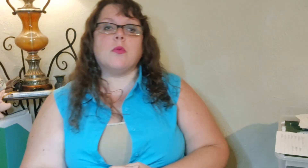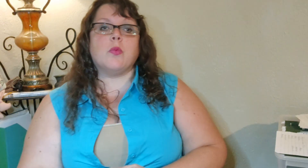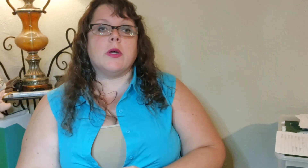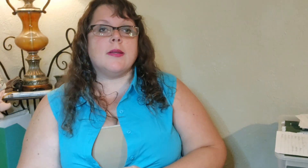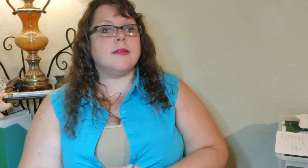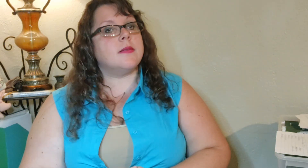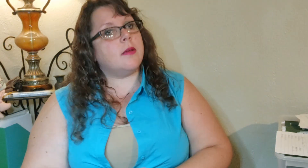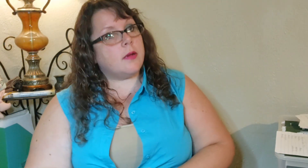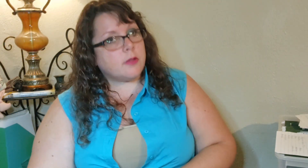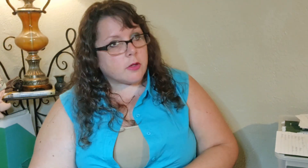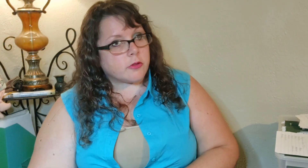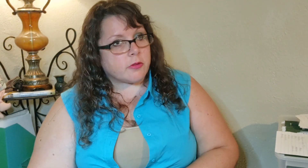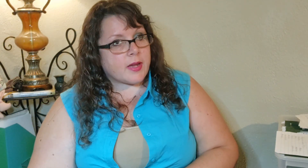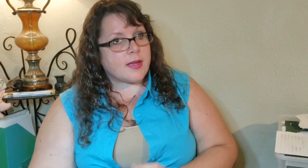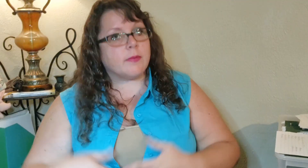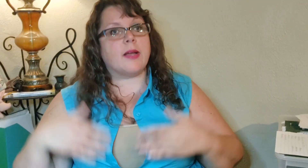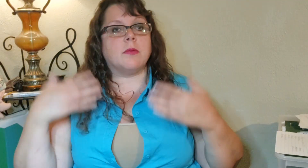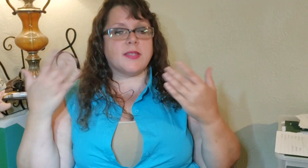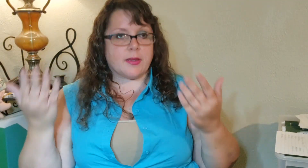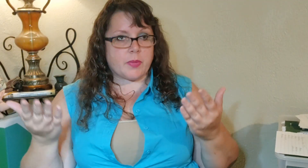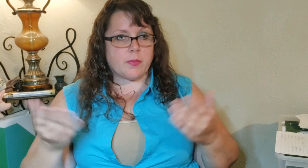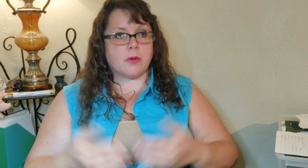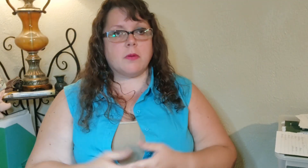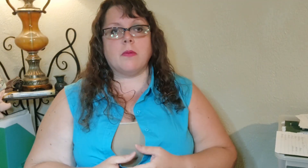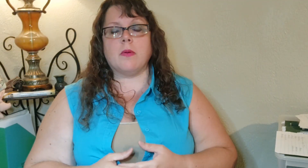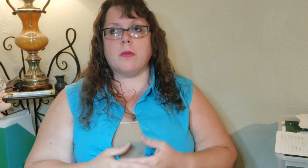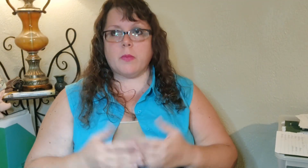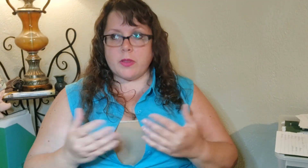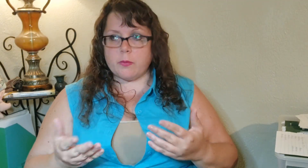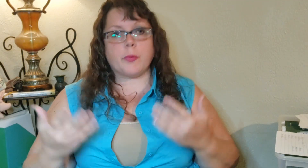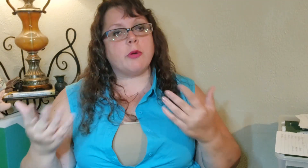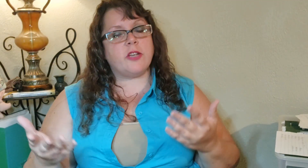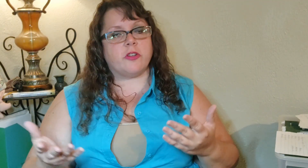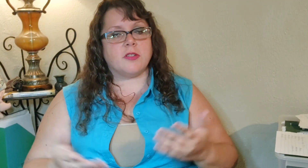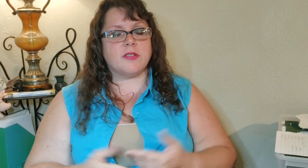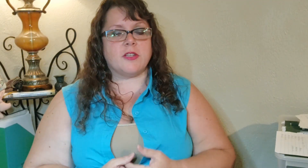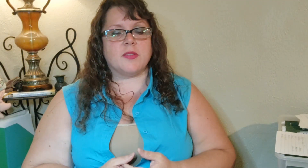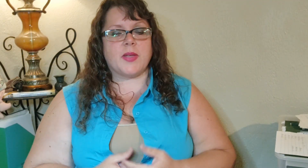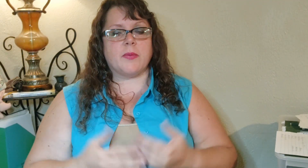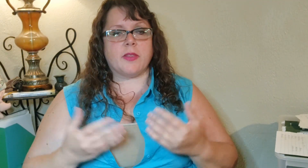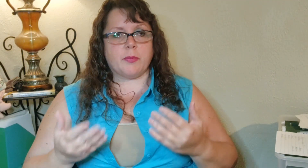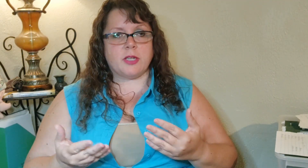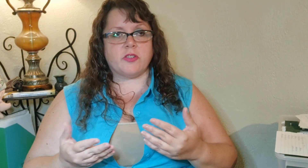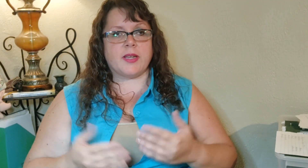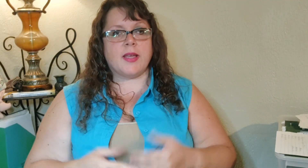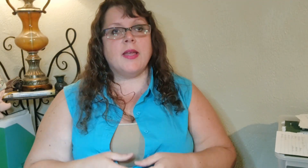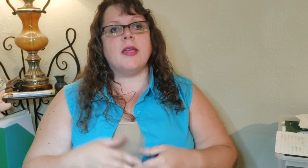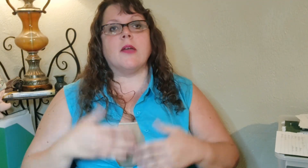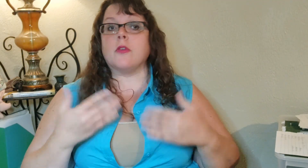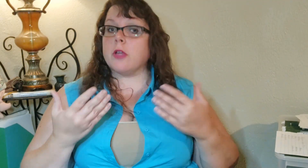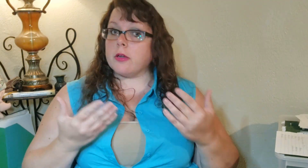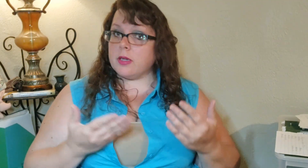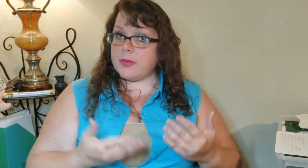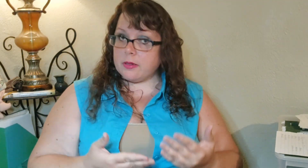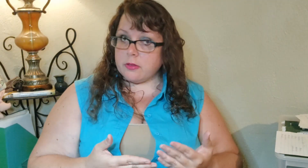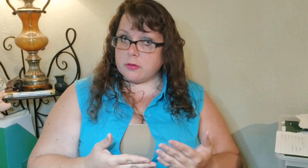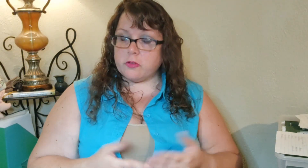And one is adultery, like with some people, or preachers, excuse me, when they're preaching, if they're talking about